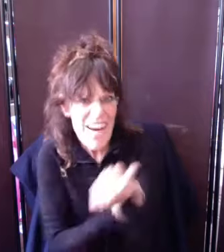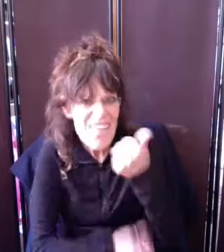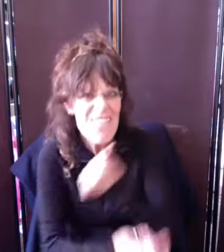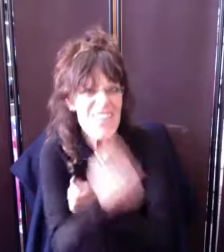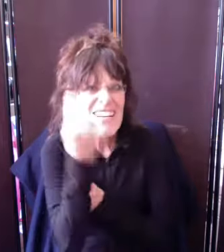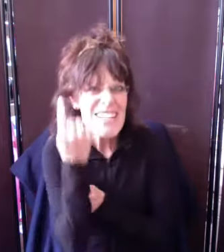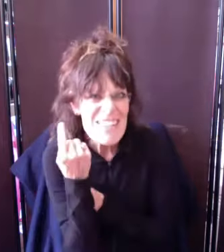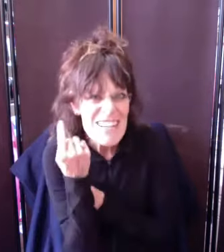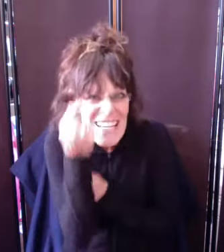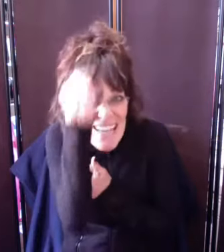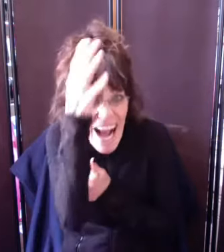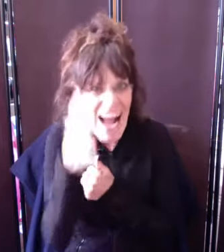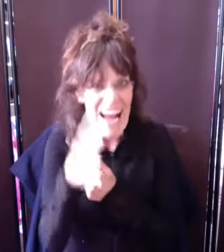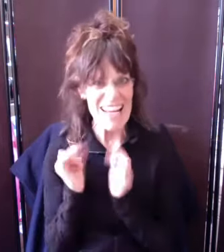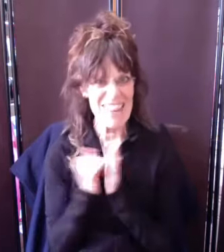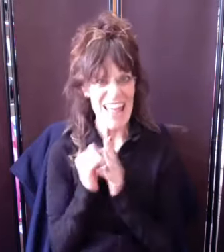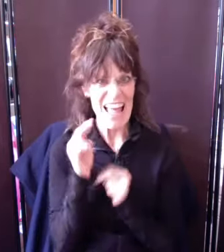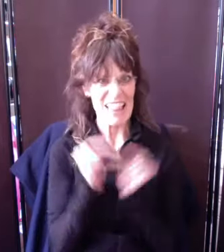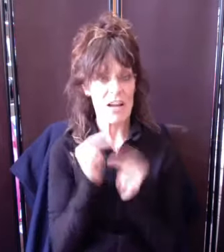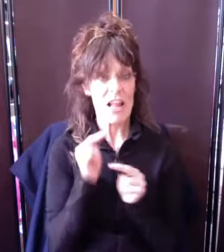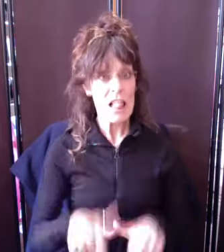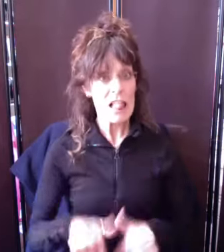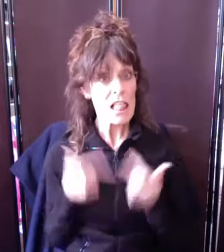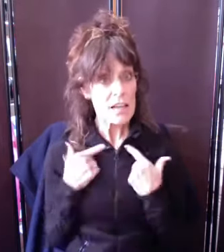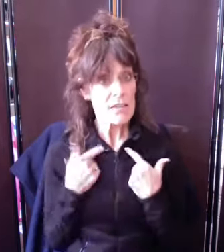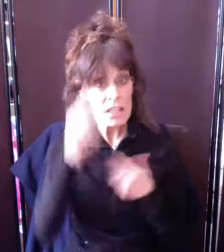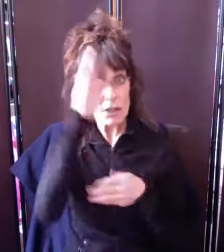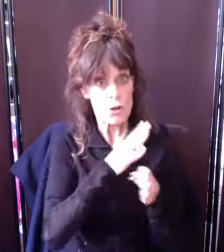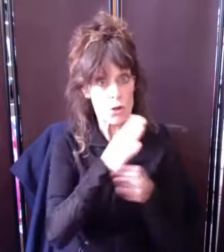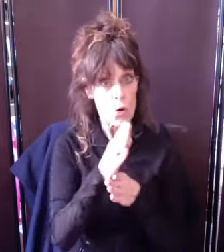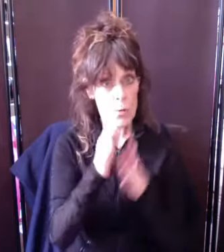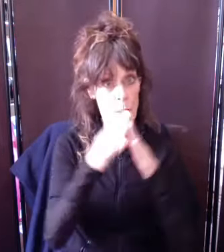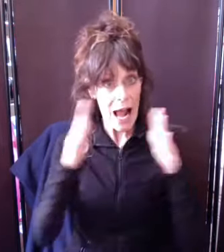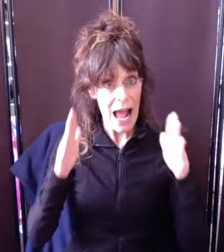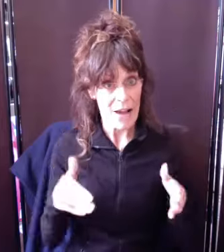building lived in a sober house up in Harlem, and this was their getting sober job.